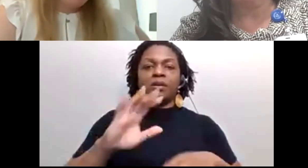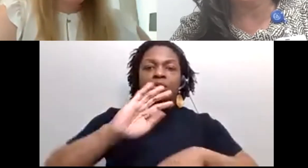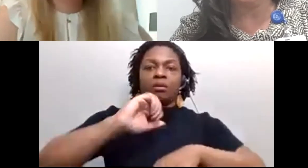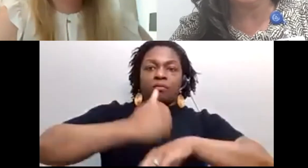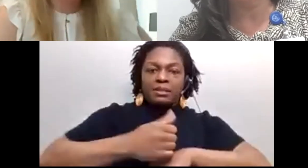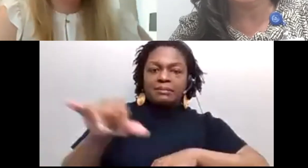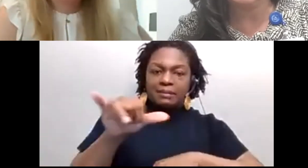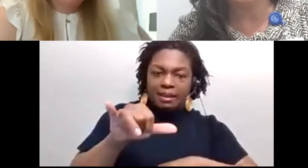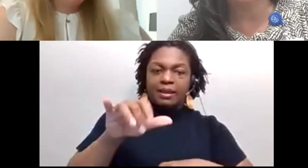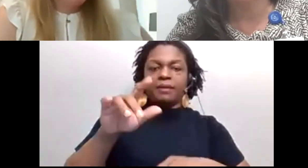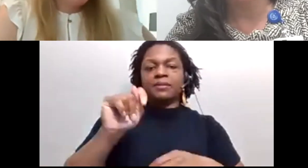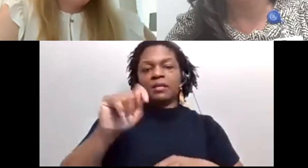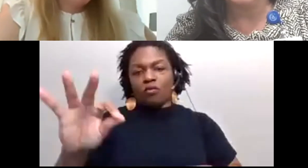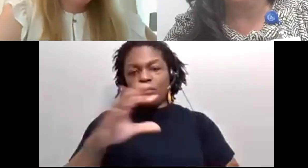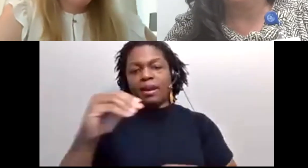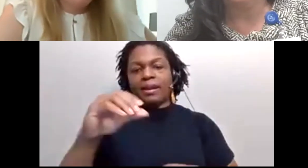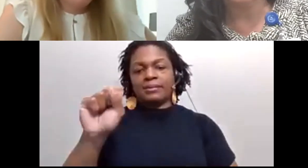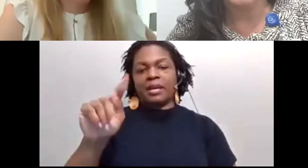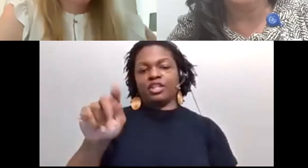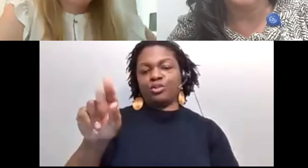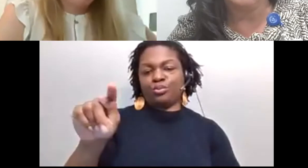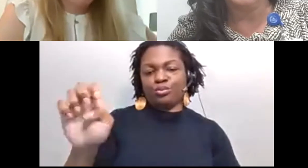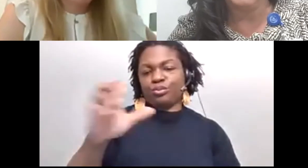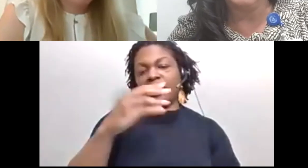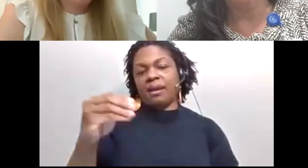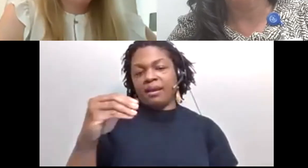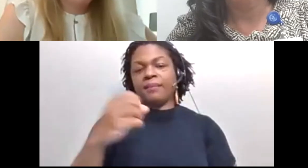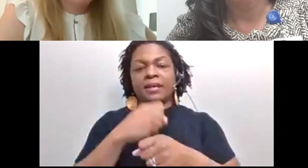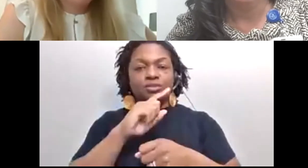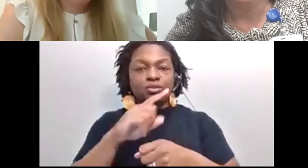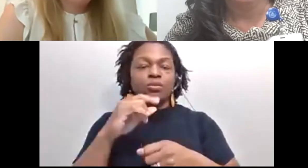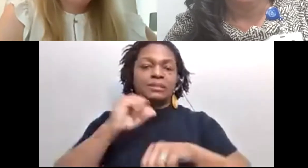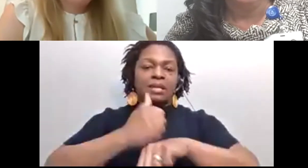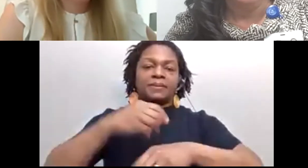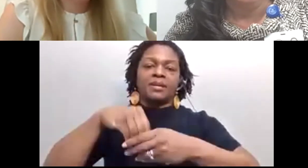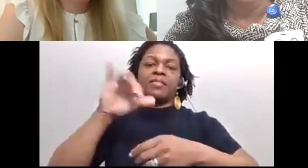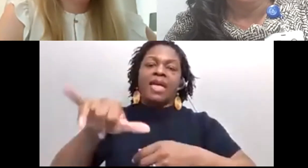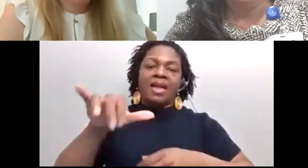and establishing it within that office so we have continuity.